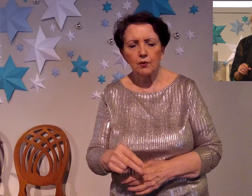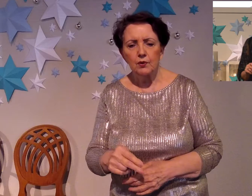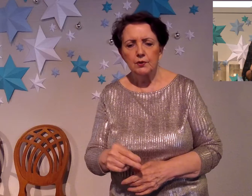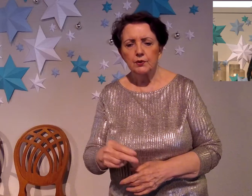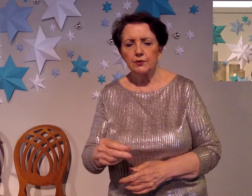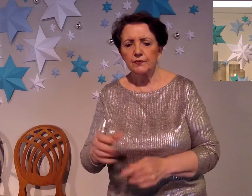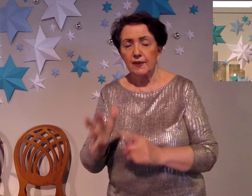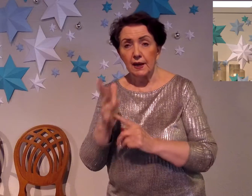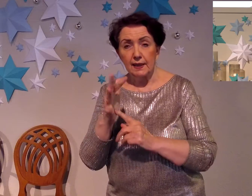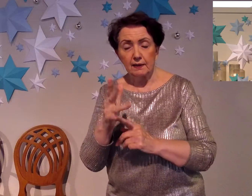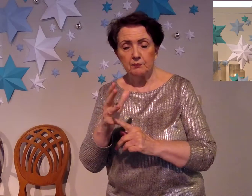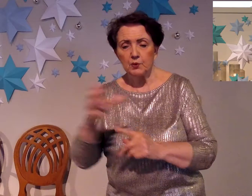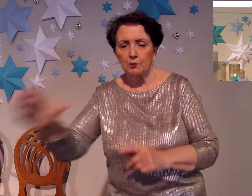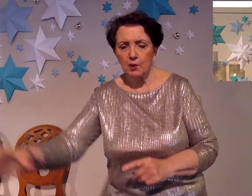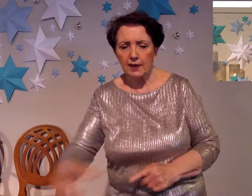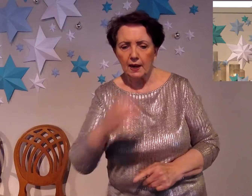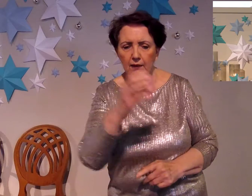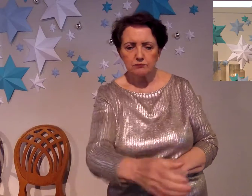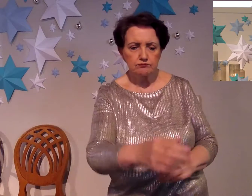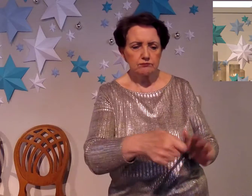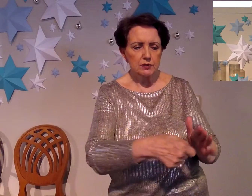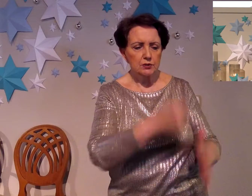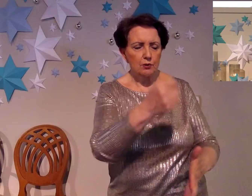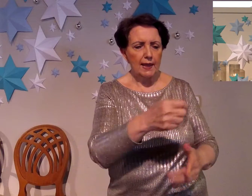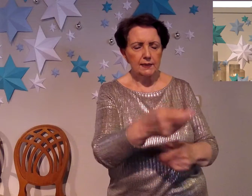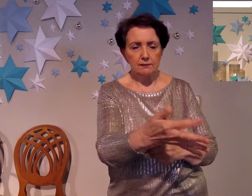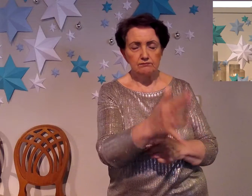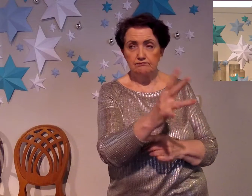out and we light it.